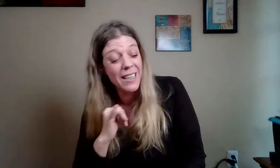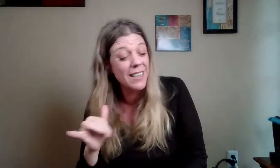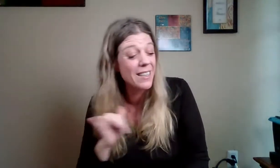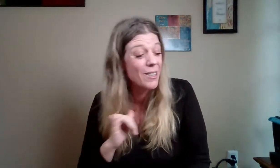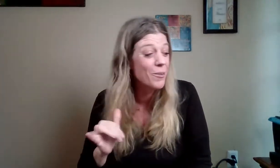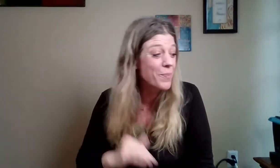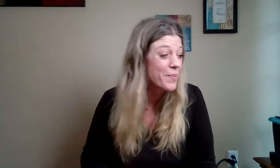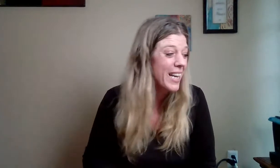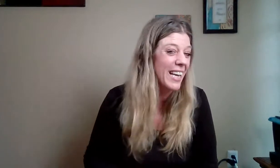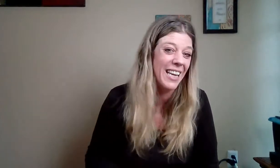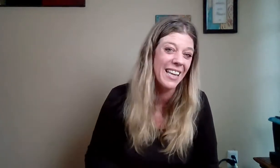Me too.